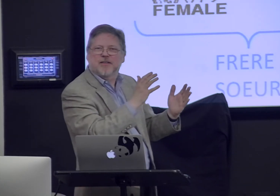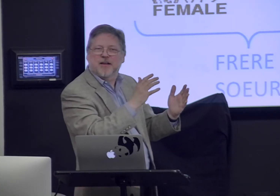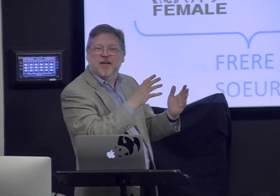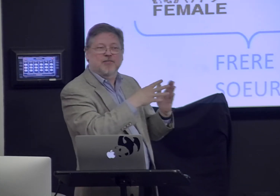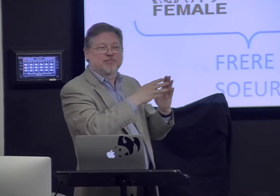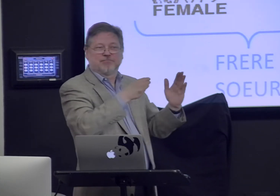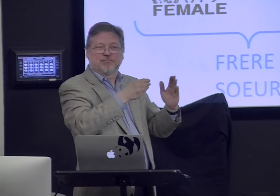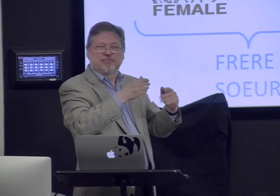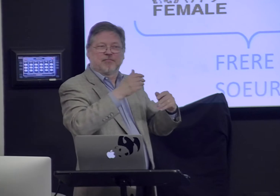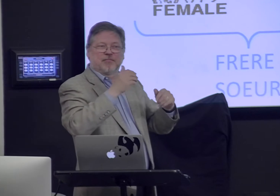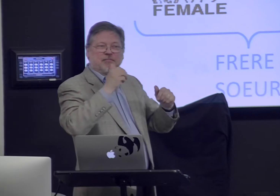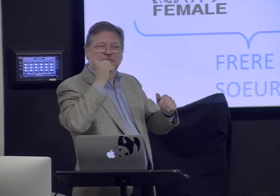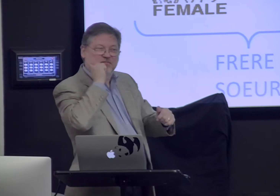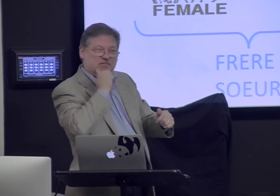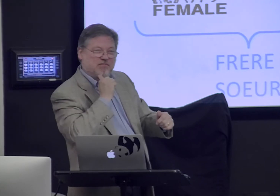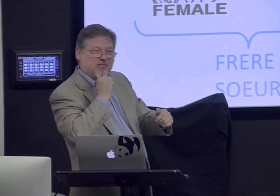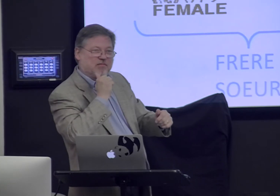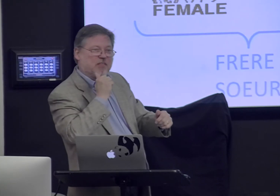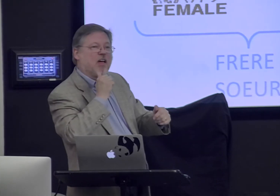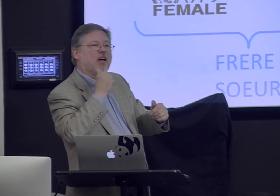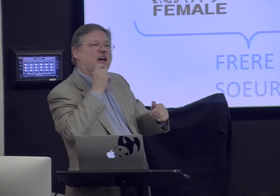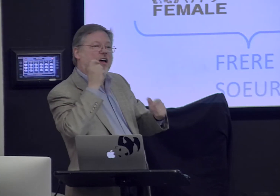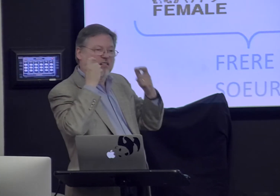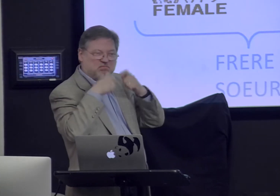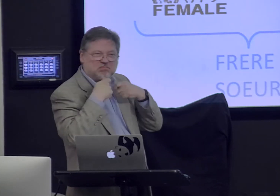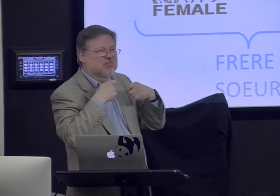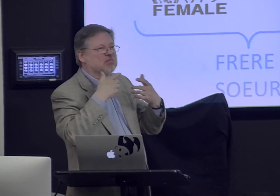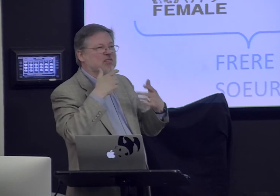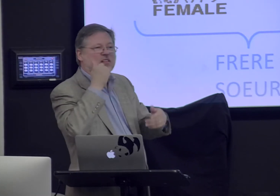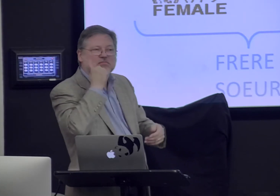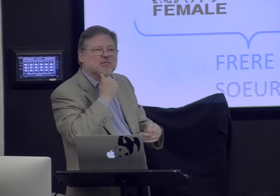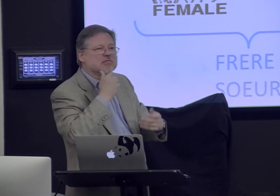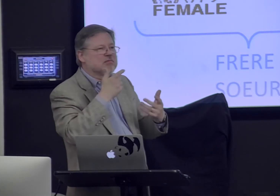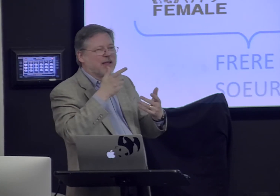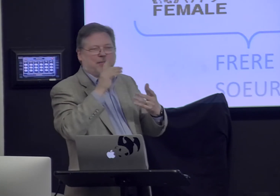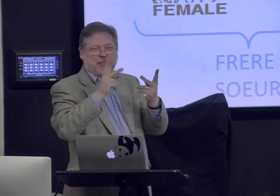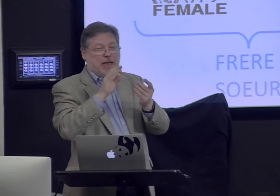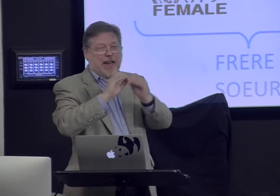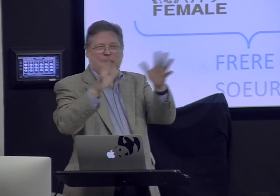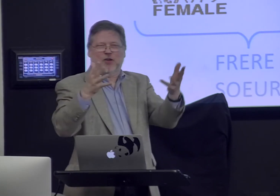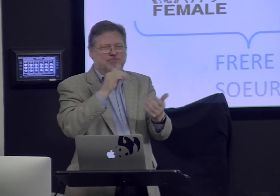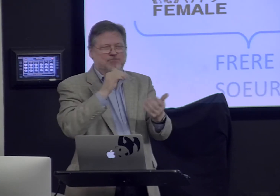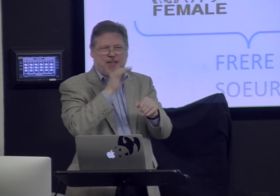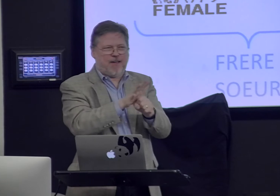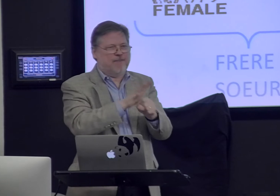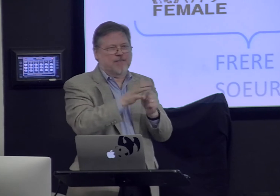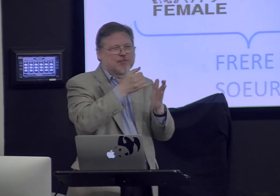In their full forms, they may have referred to a person, so a man or a woman.